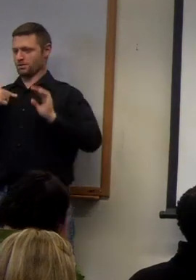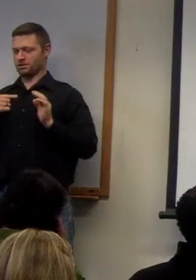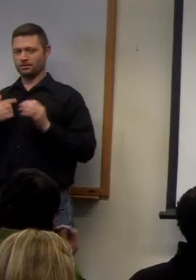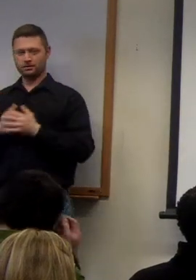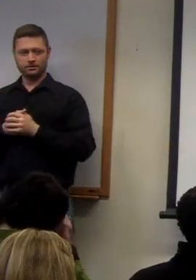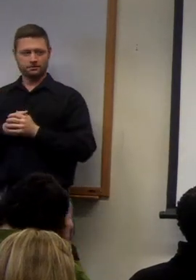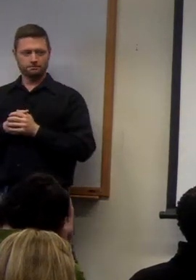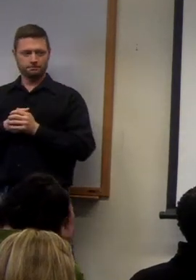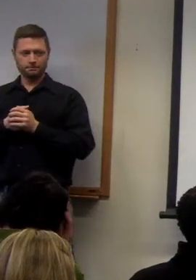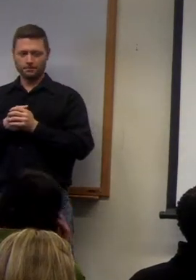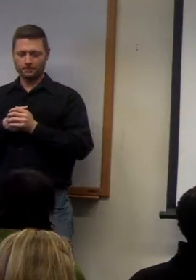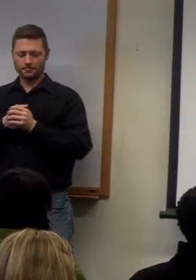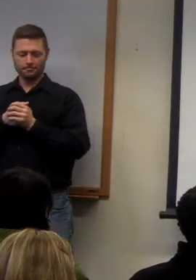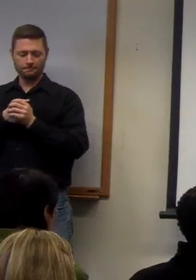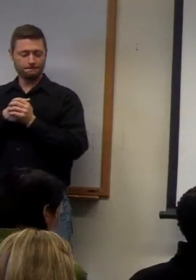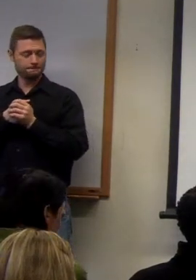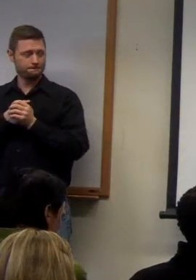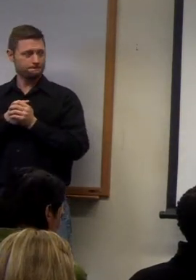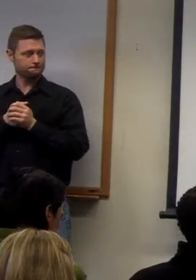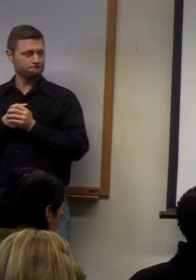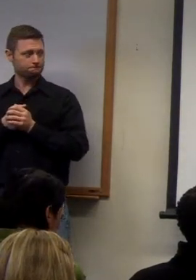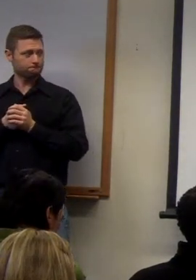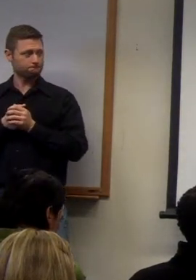hard, so difficult.